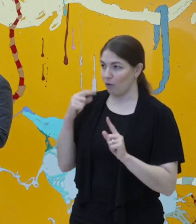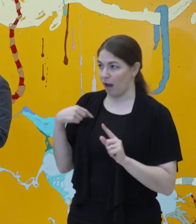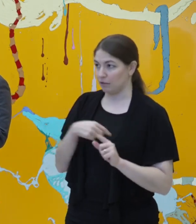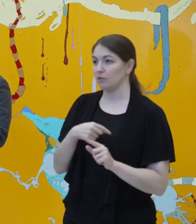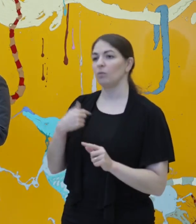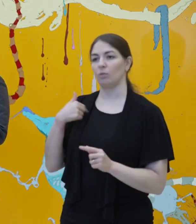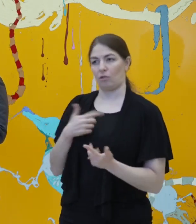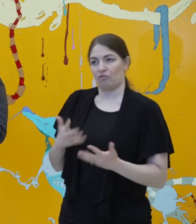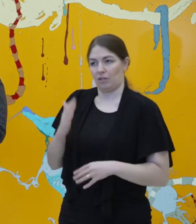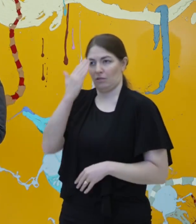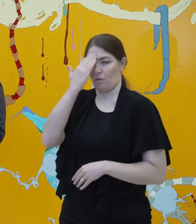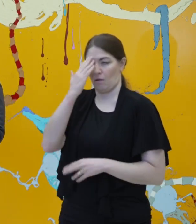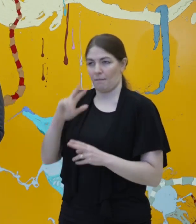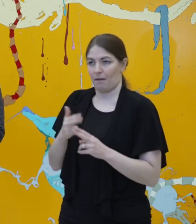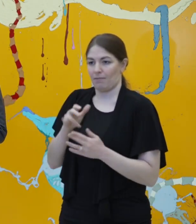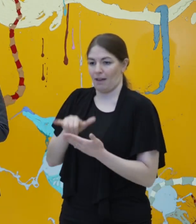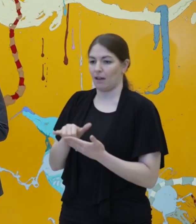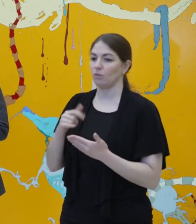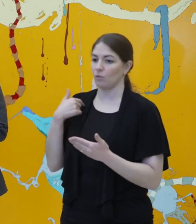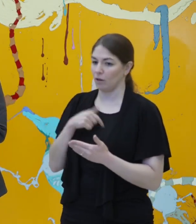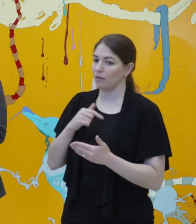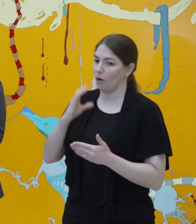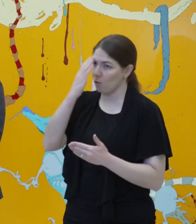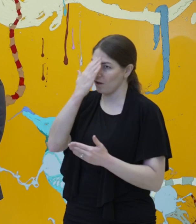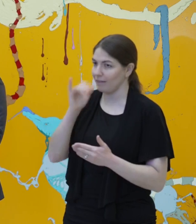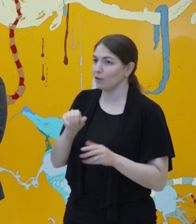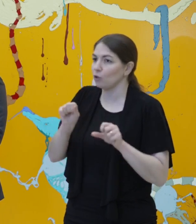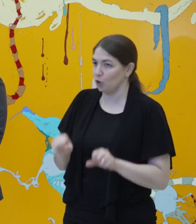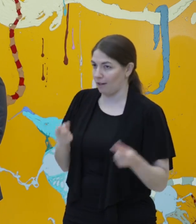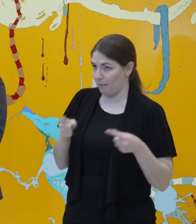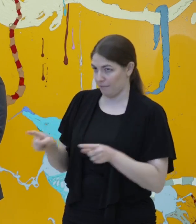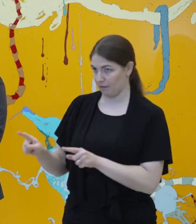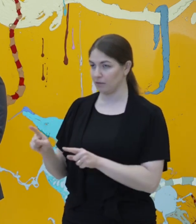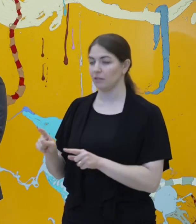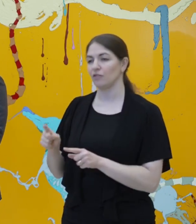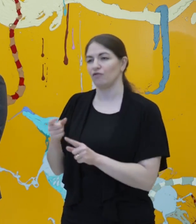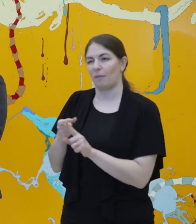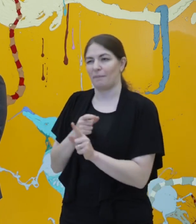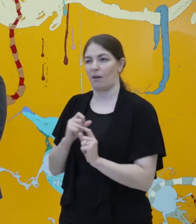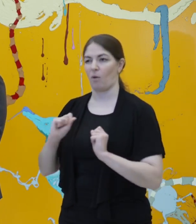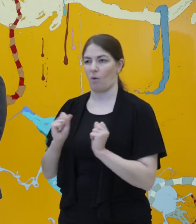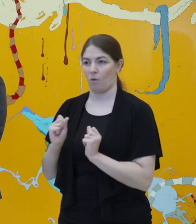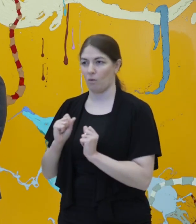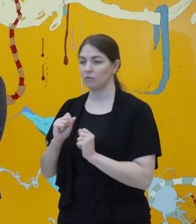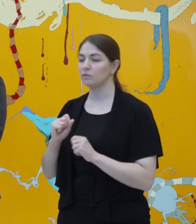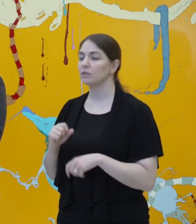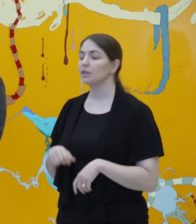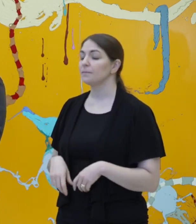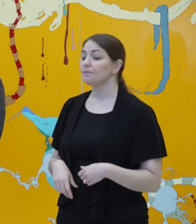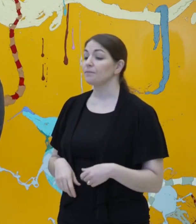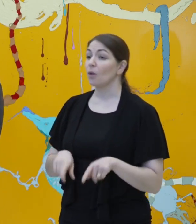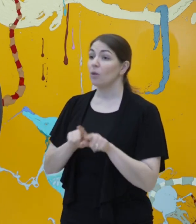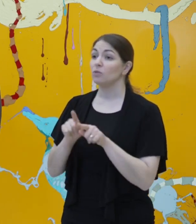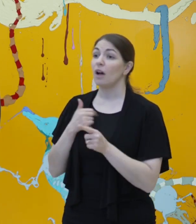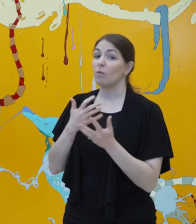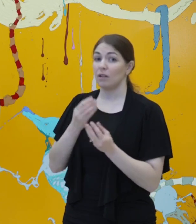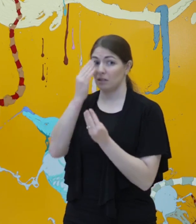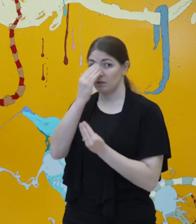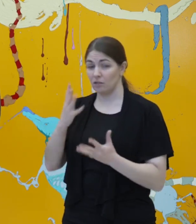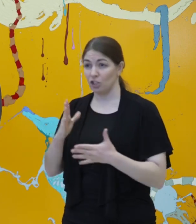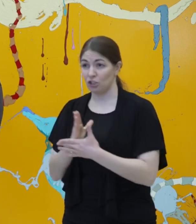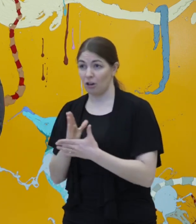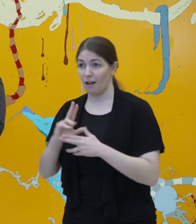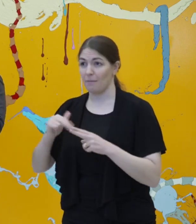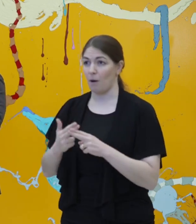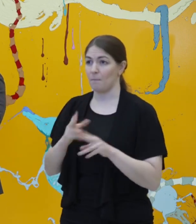water in the system, but also because of the cold temperatures. Another thing we want to do is just share a little bit about planning as we head